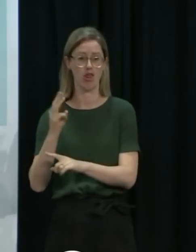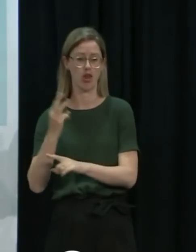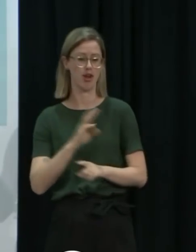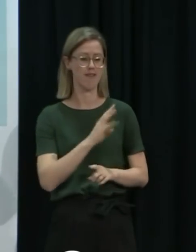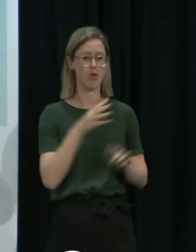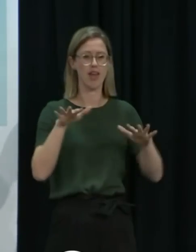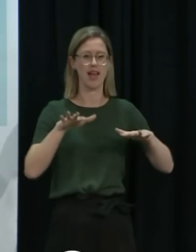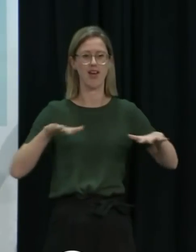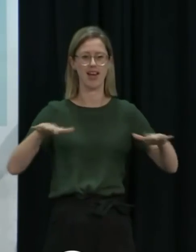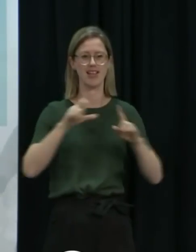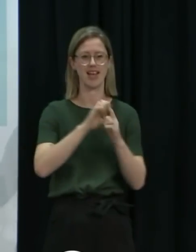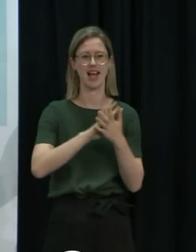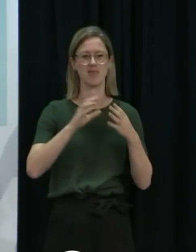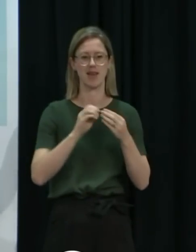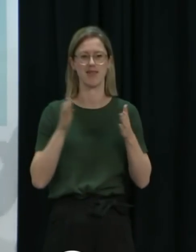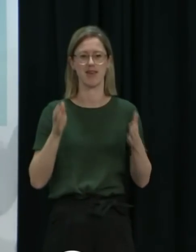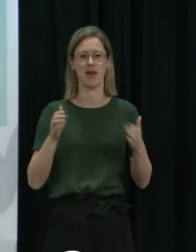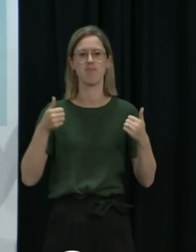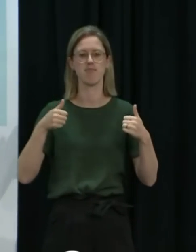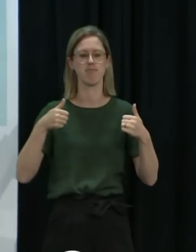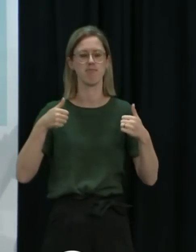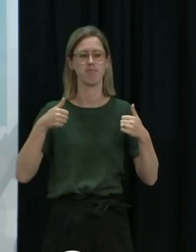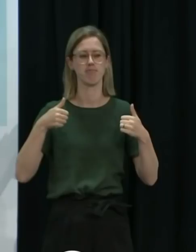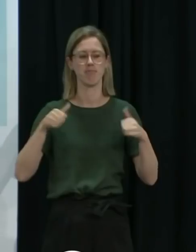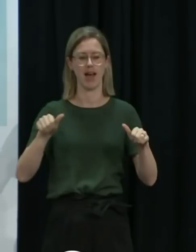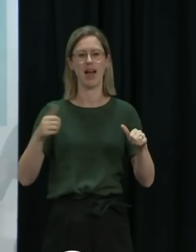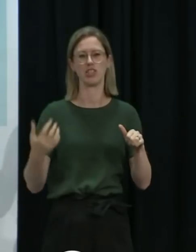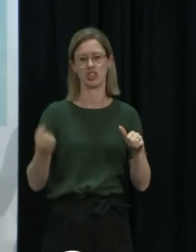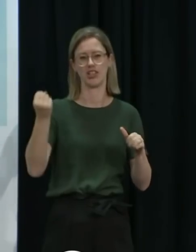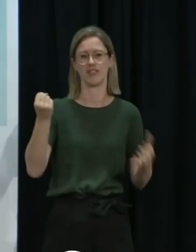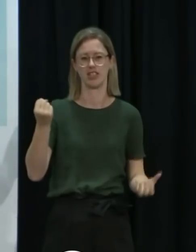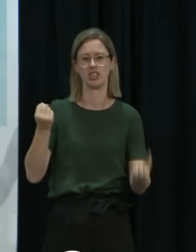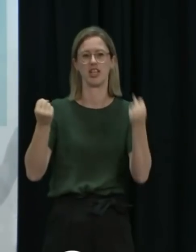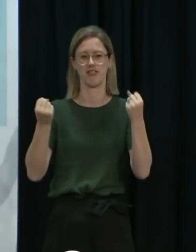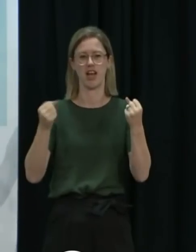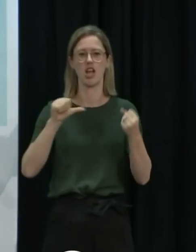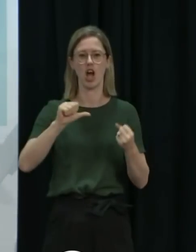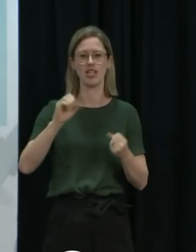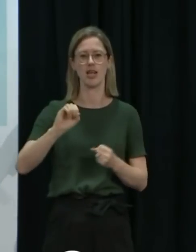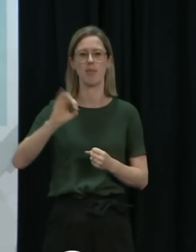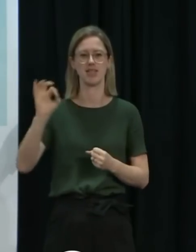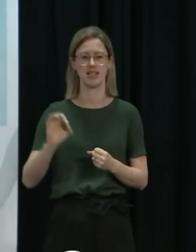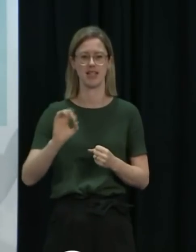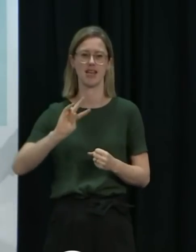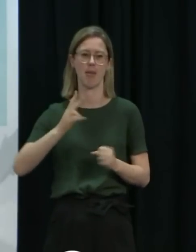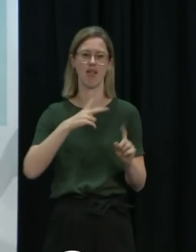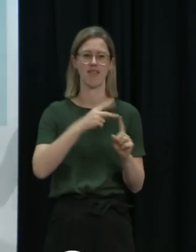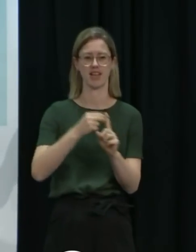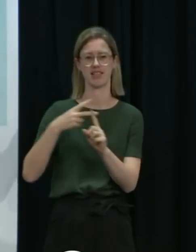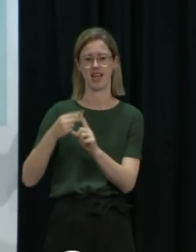4th District Health Board areas after Auckland and Capital and Coast to reach 90% fully